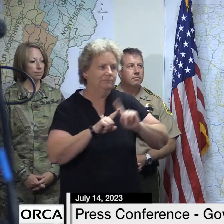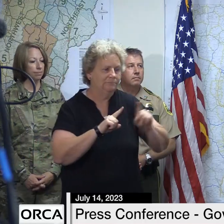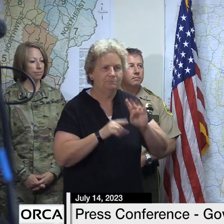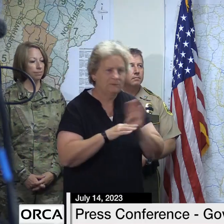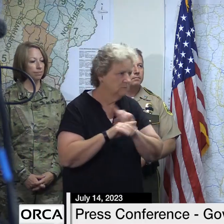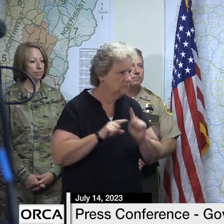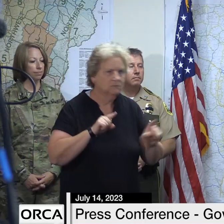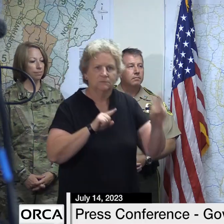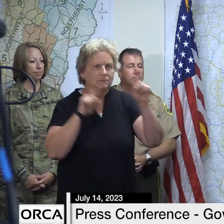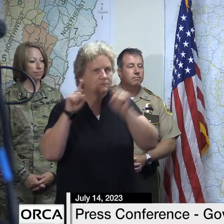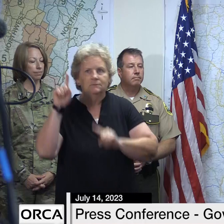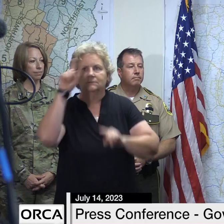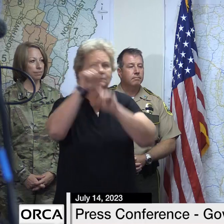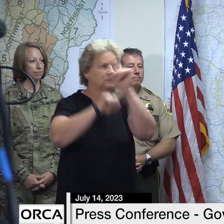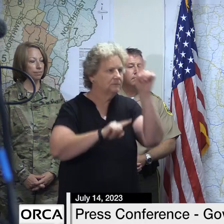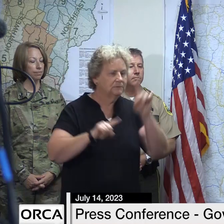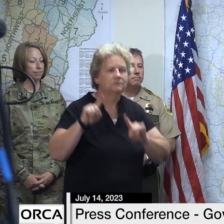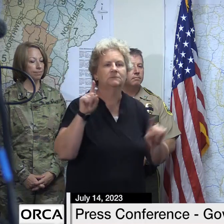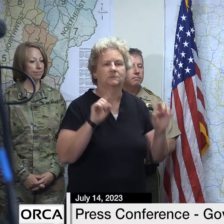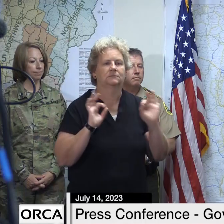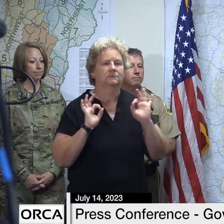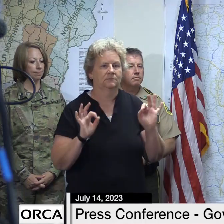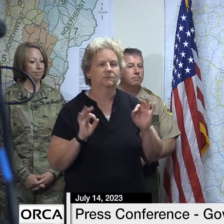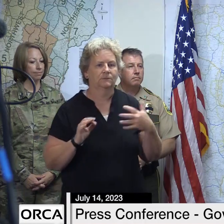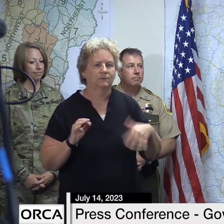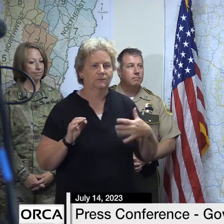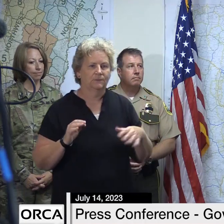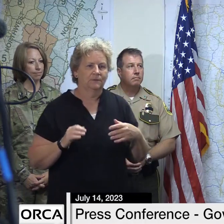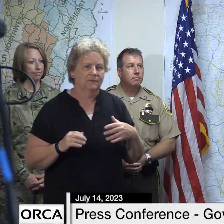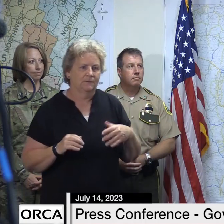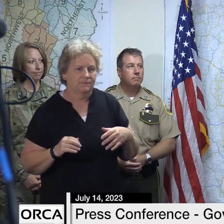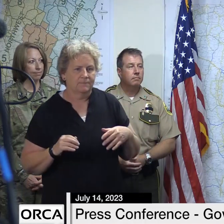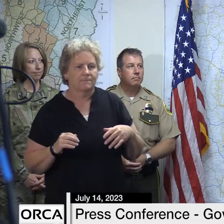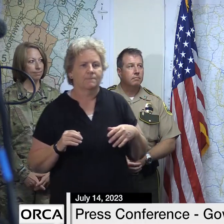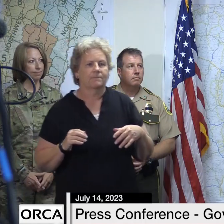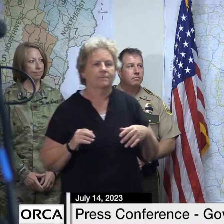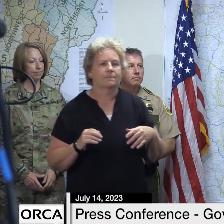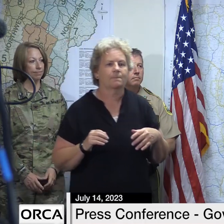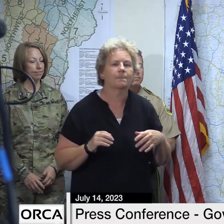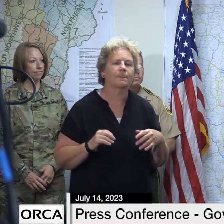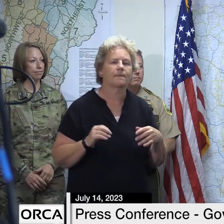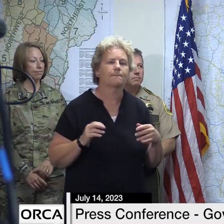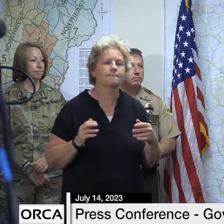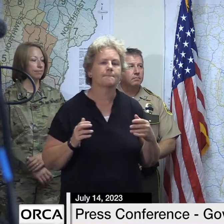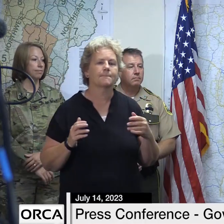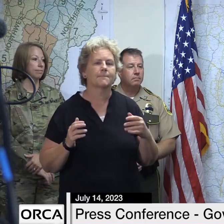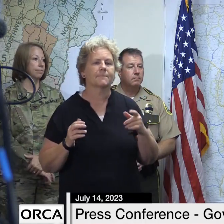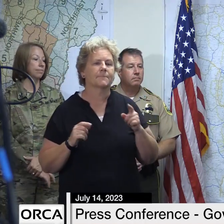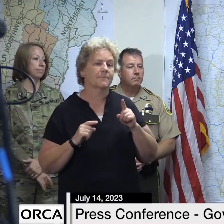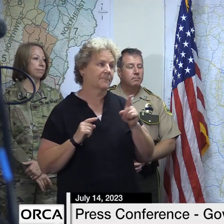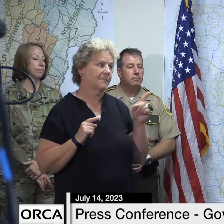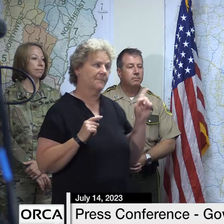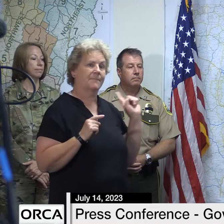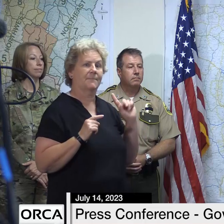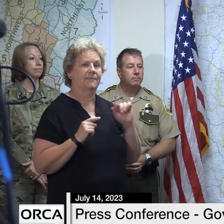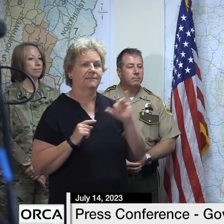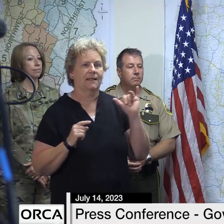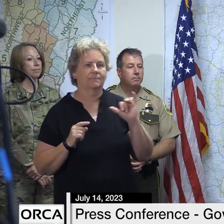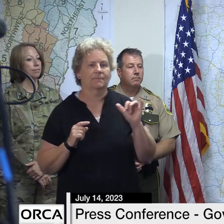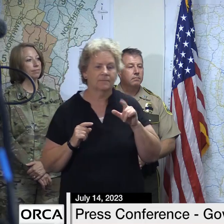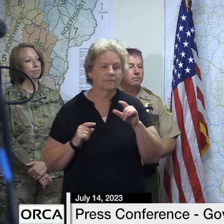would like to say also, reinforcing what Commissioner Morrison mentioned about communities contacting the SCOC,